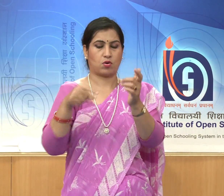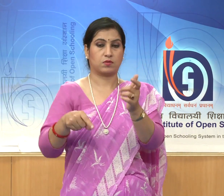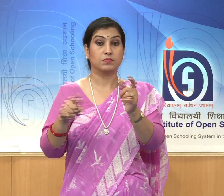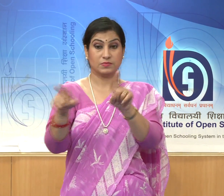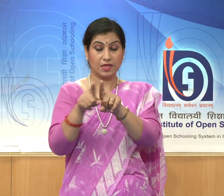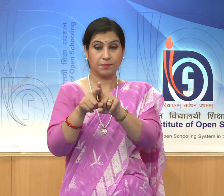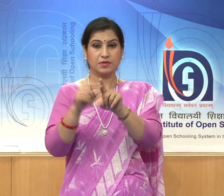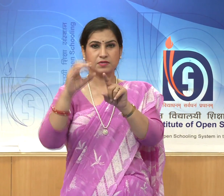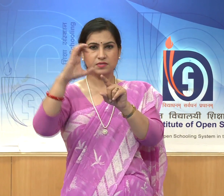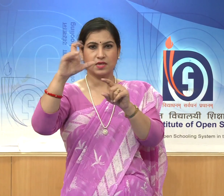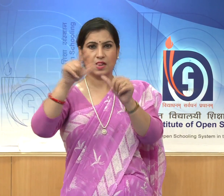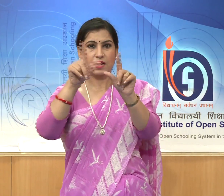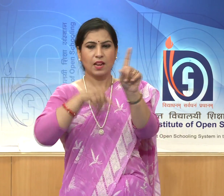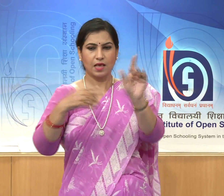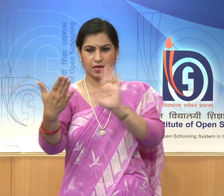these clay tiles